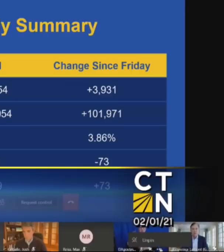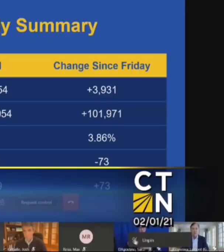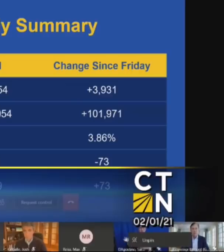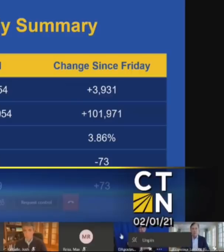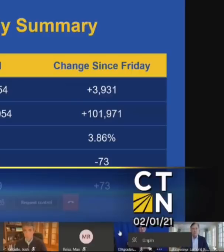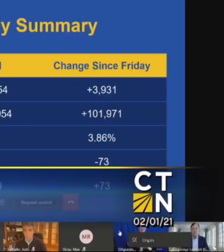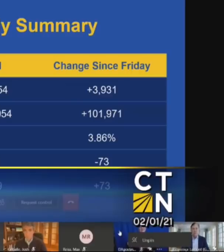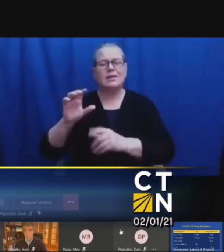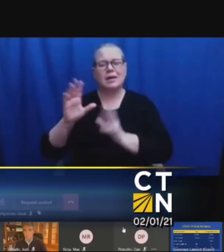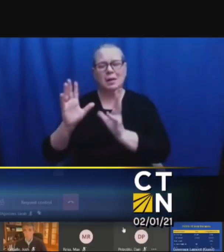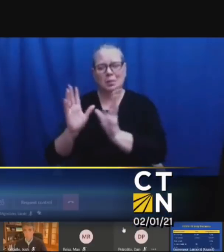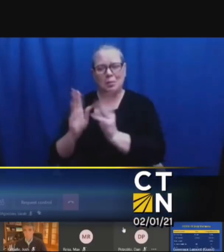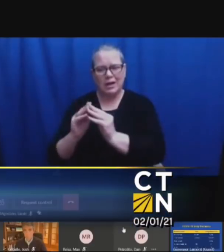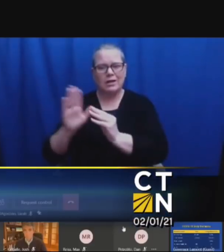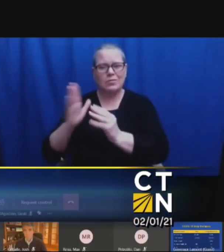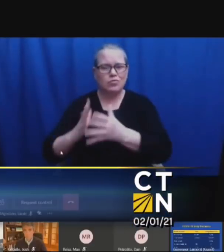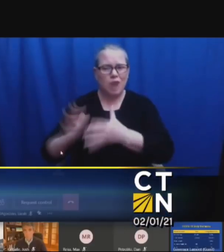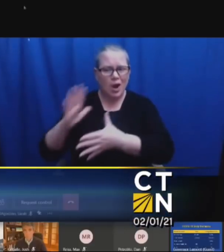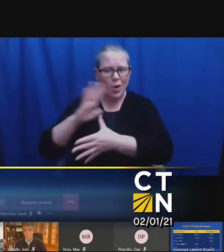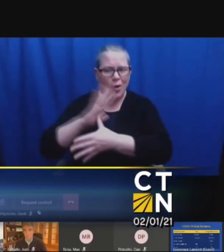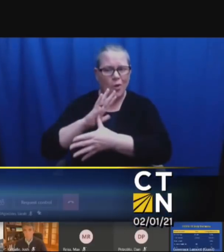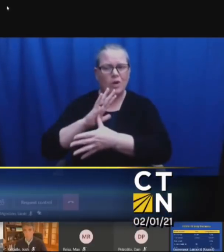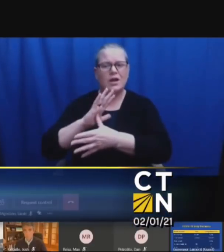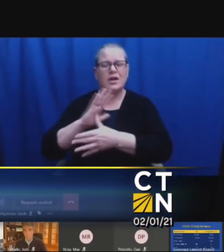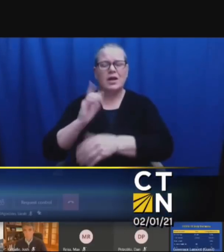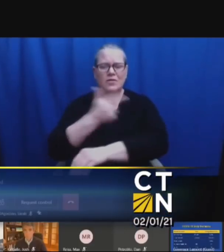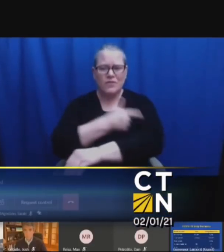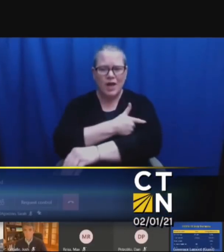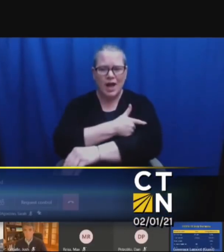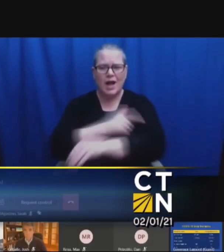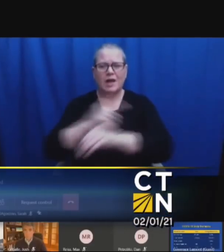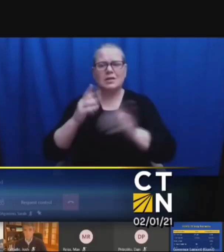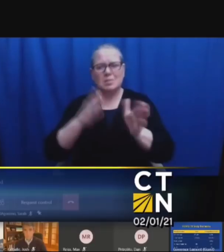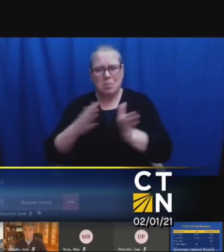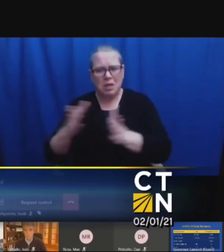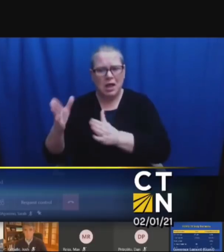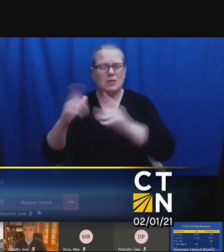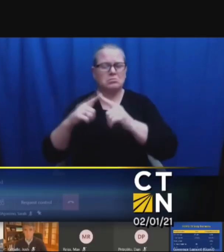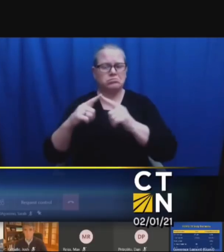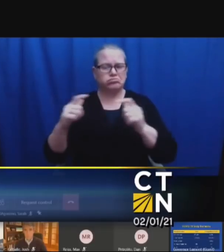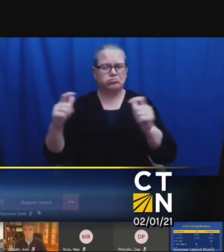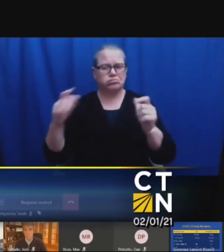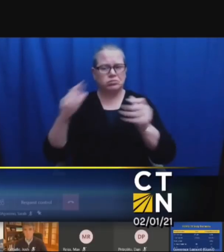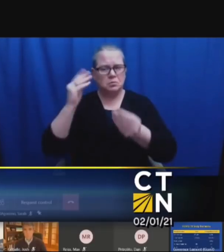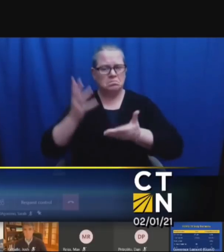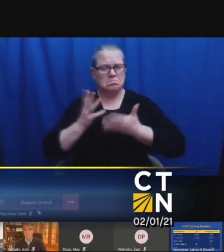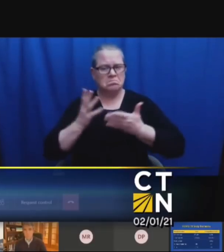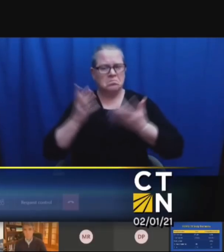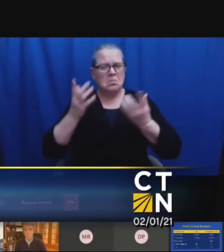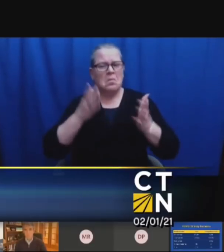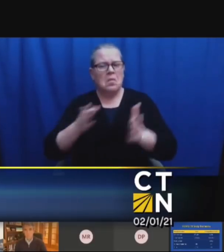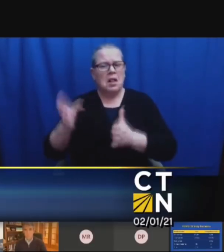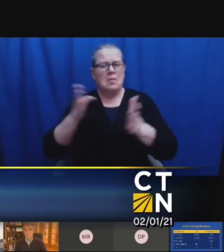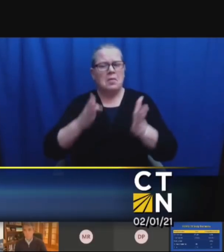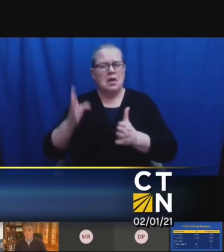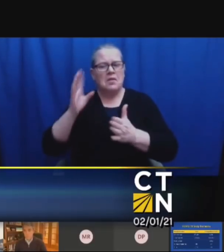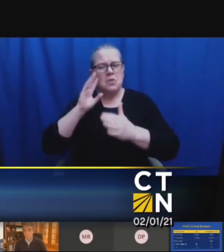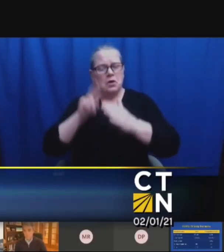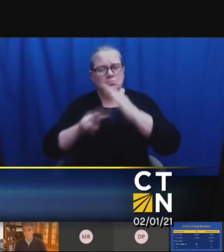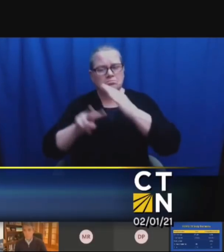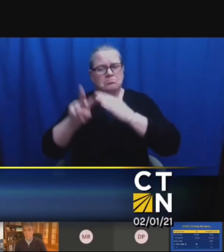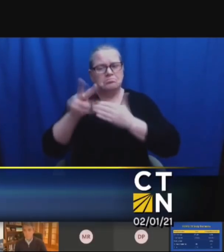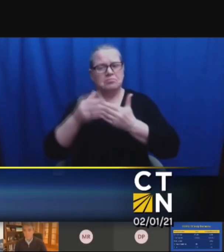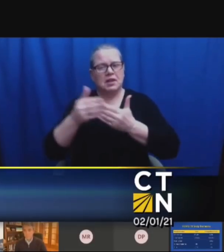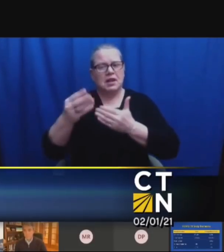good intel in terms of what the thinking is as we go forward over the next couple of months in terms of different populations, hard to